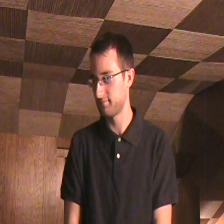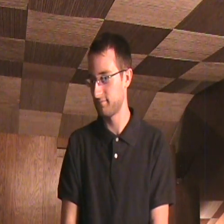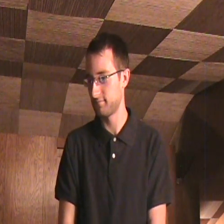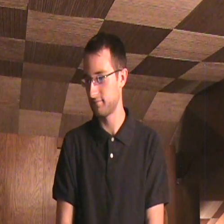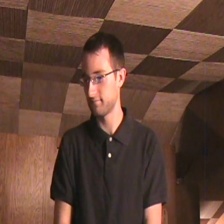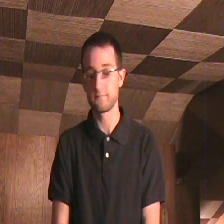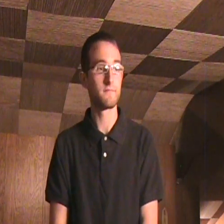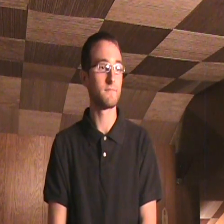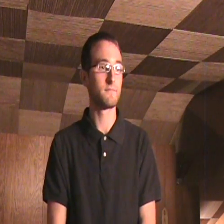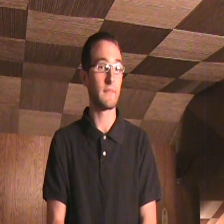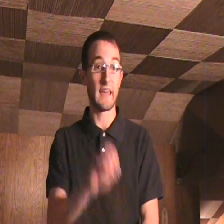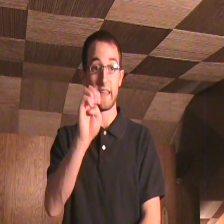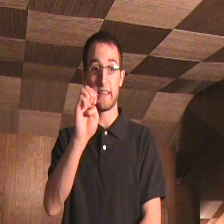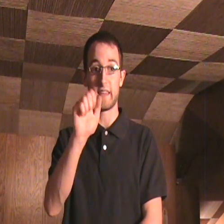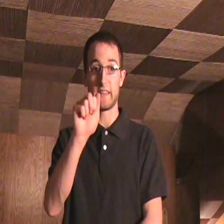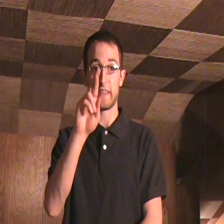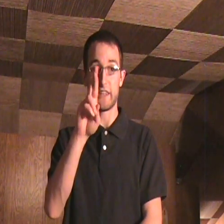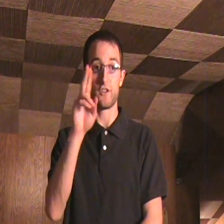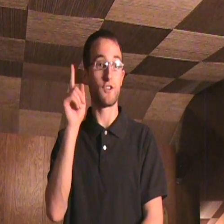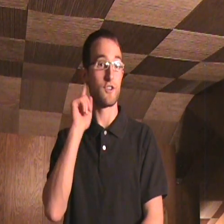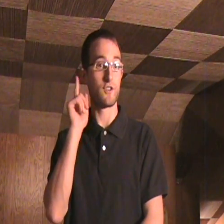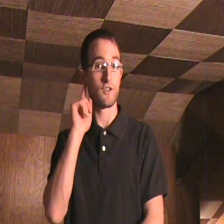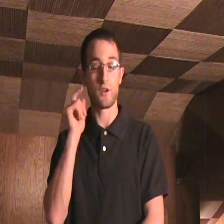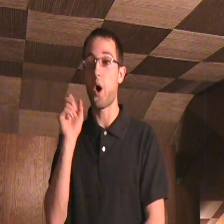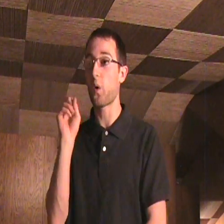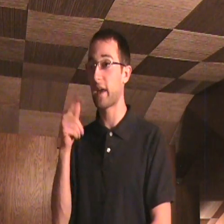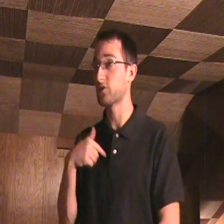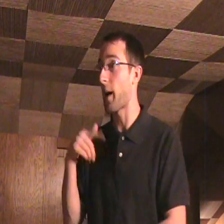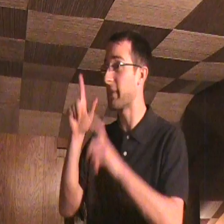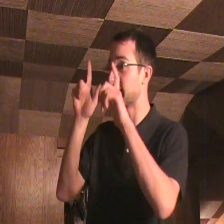Ear. Okay, I'm going to take a picture of Daniel's ear.